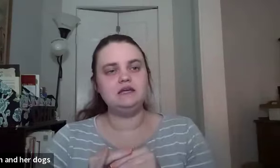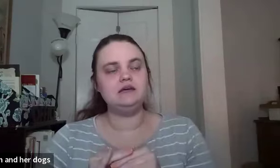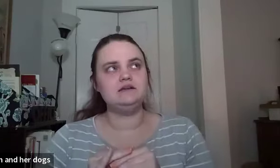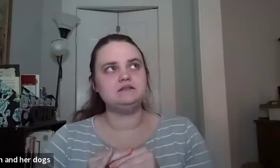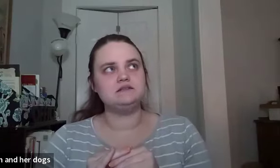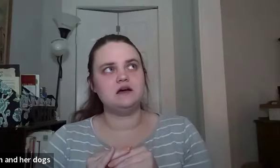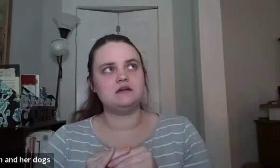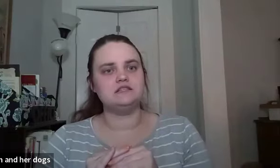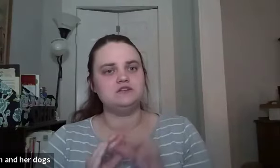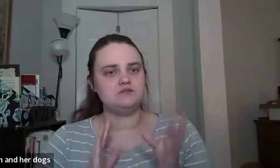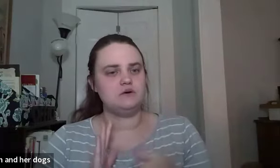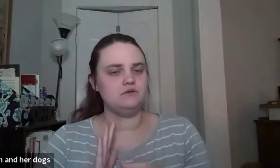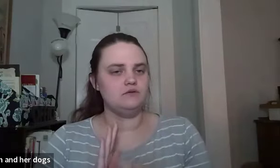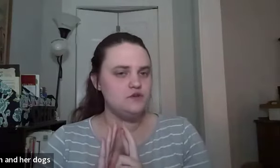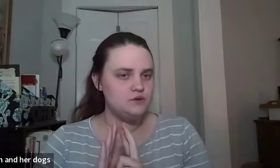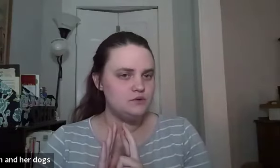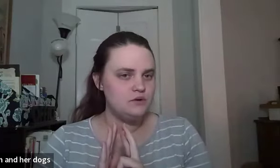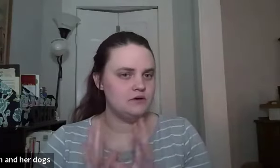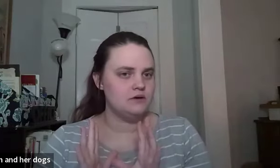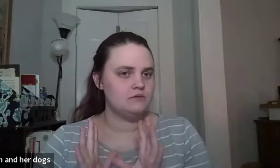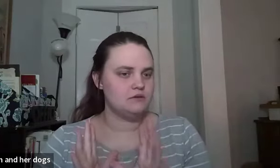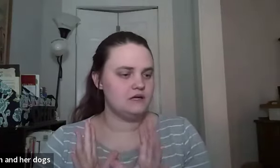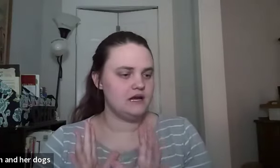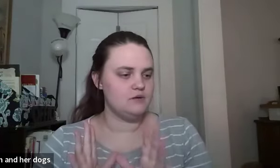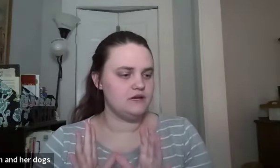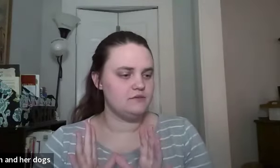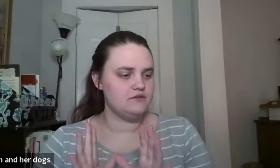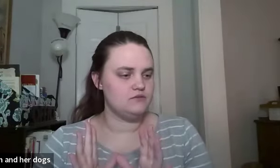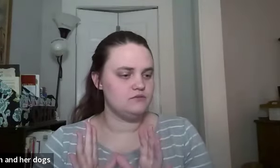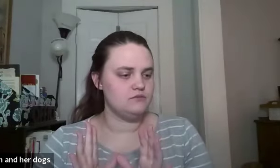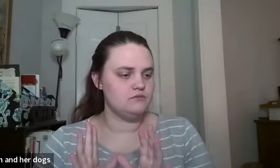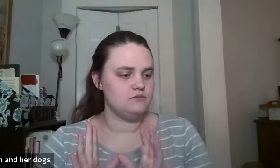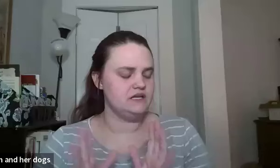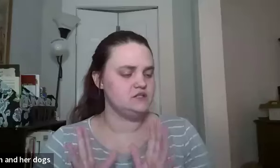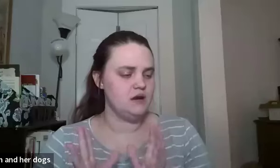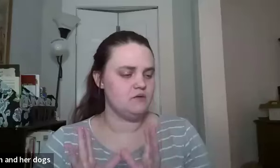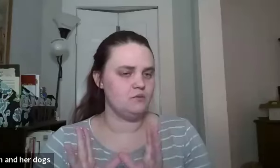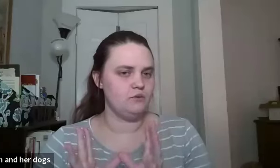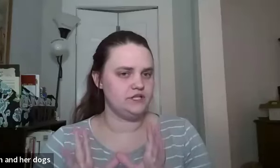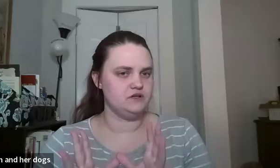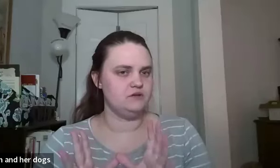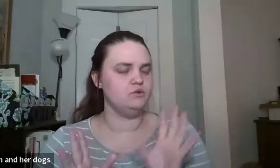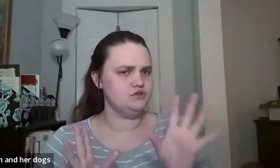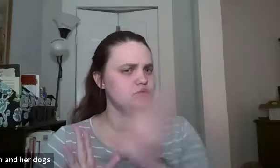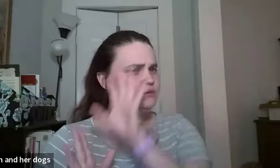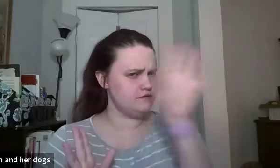any signs that you guys want to review real quick? I know we kind of went through, we didn't do how and which again. We'll review